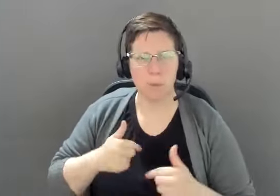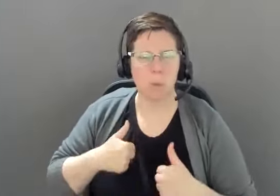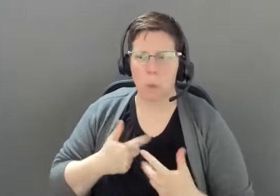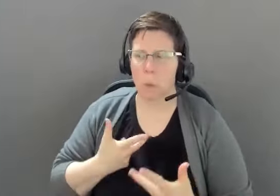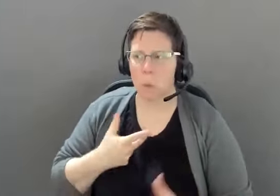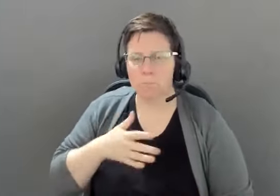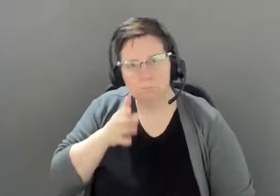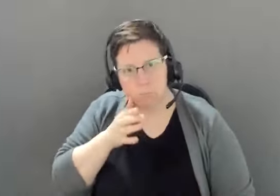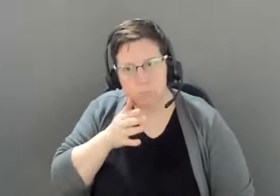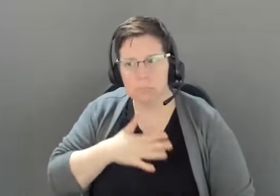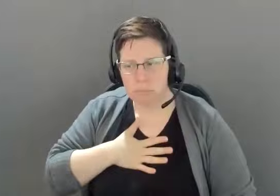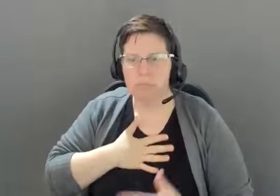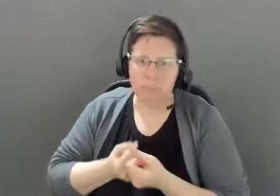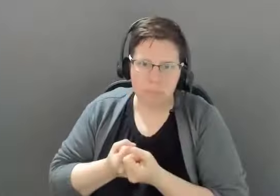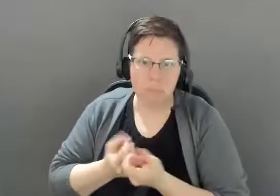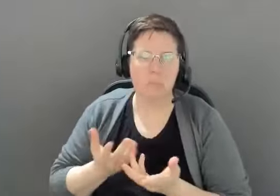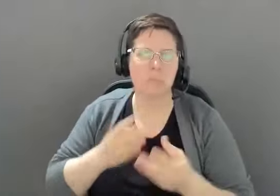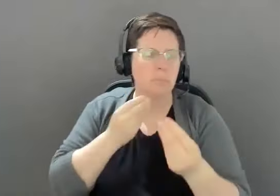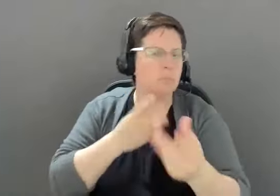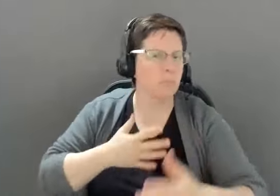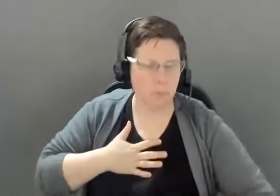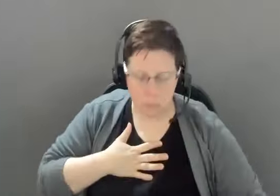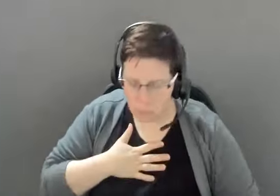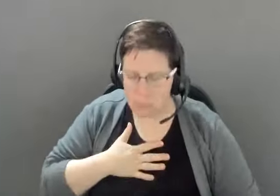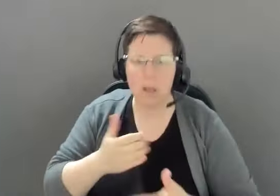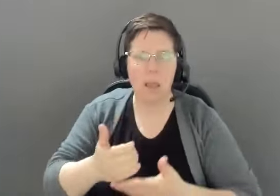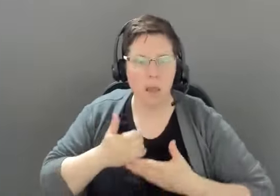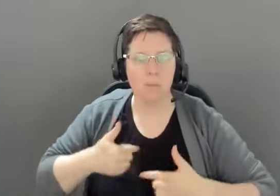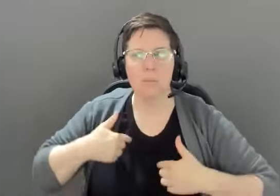thoughts to us, because it made getting through the work actually possible.